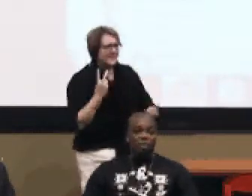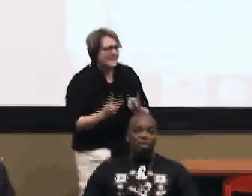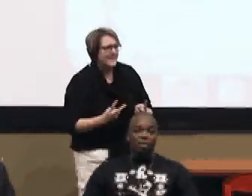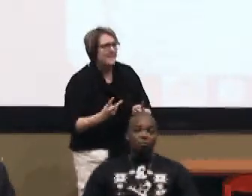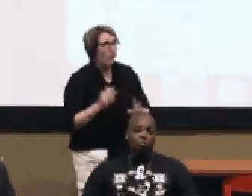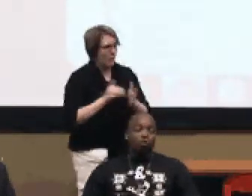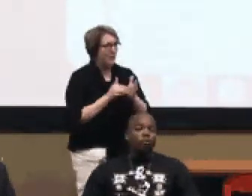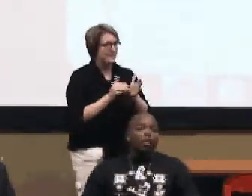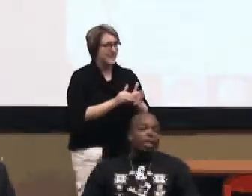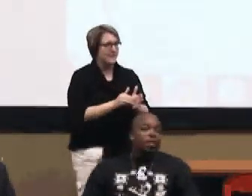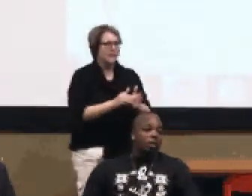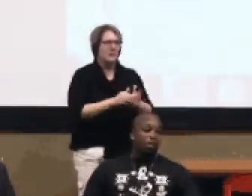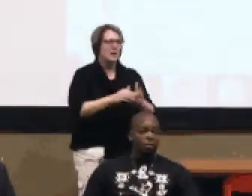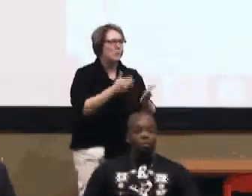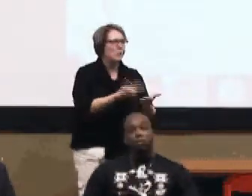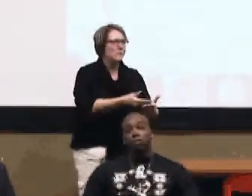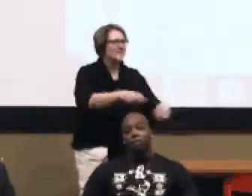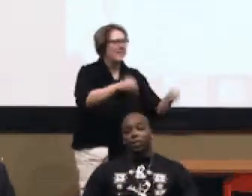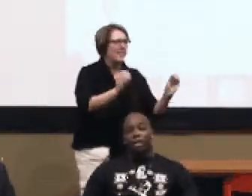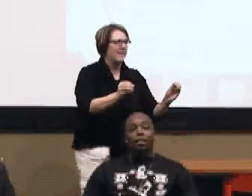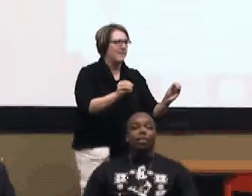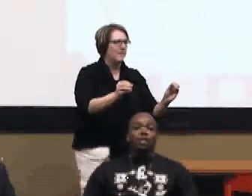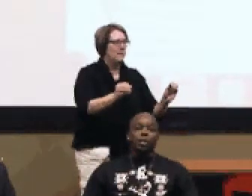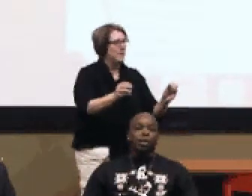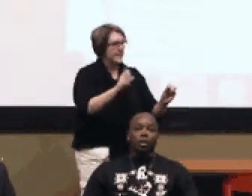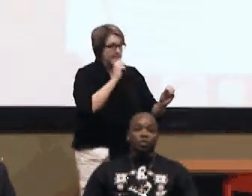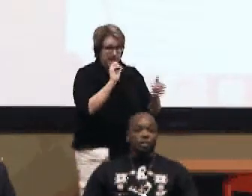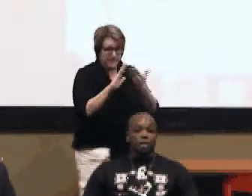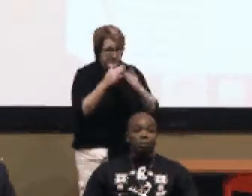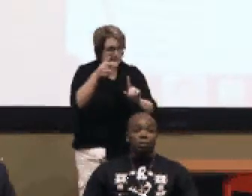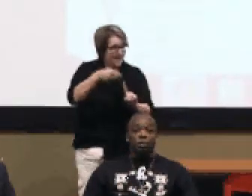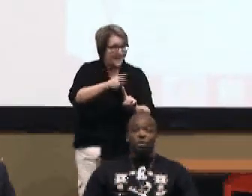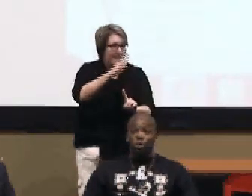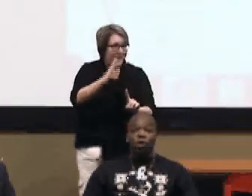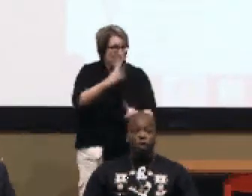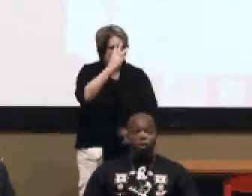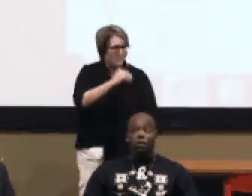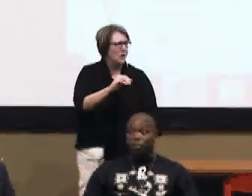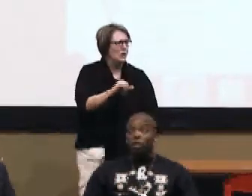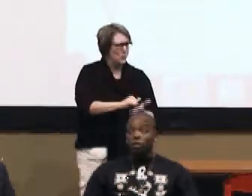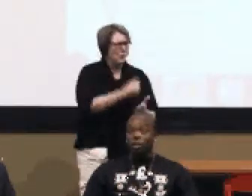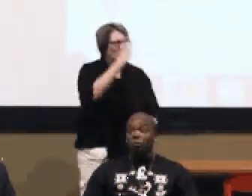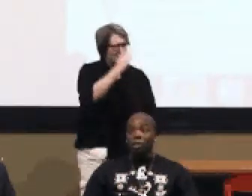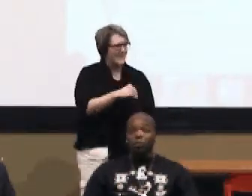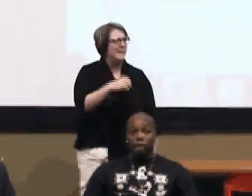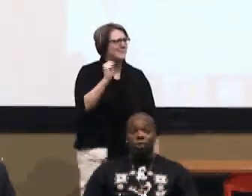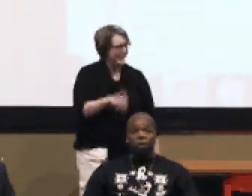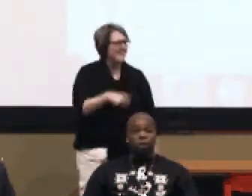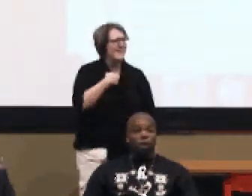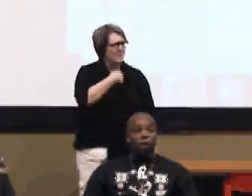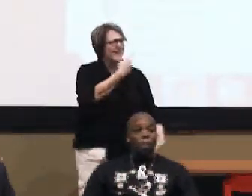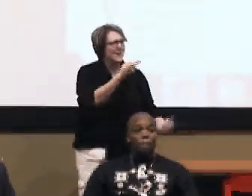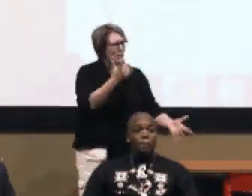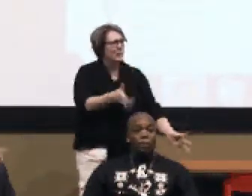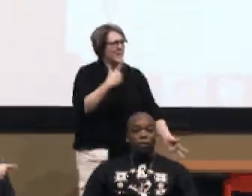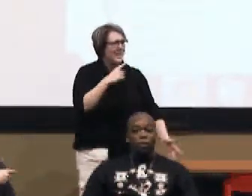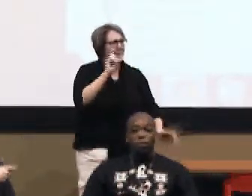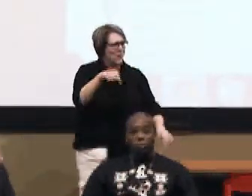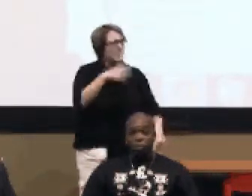often. Proves nothing. It's not the city that never sleeps. New York goes the fuck to sleep. I'm telling you.